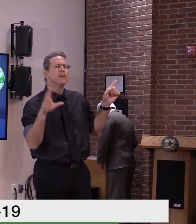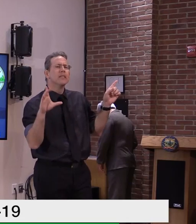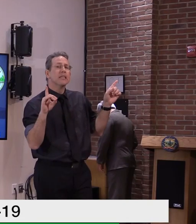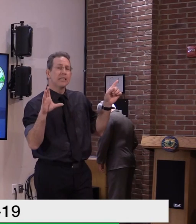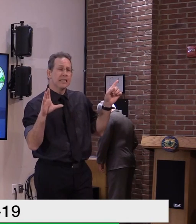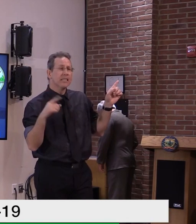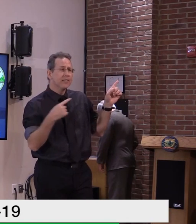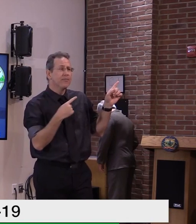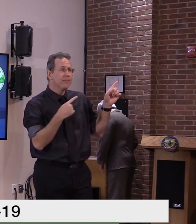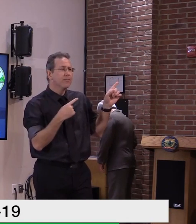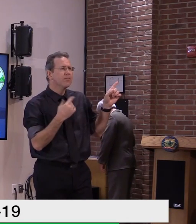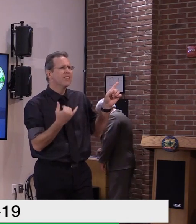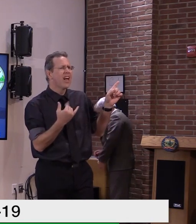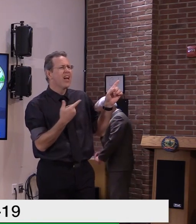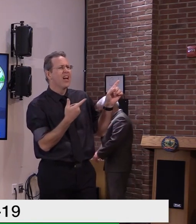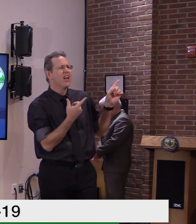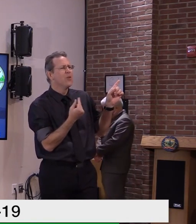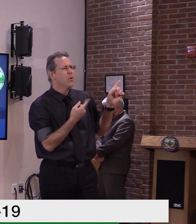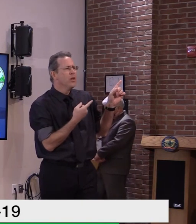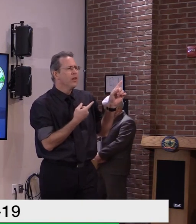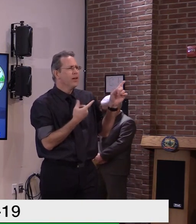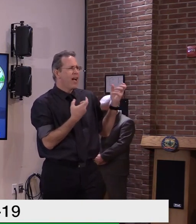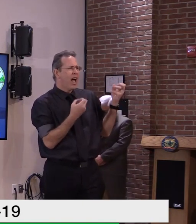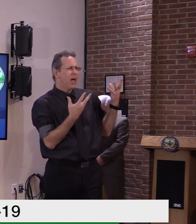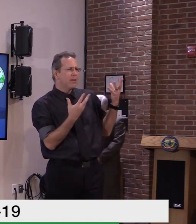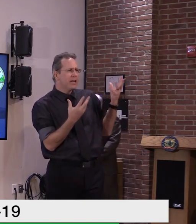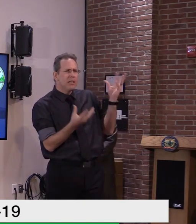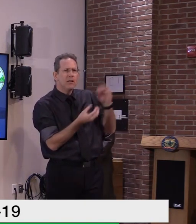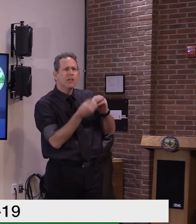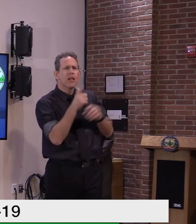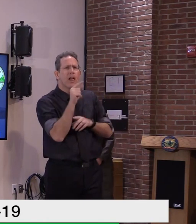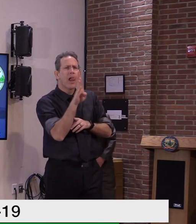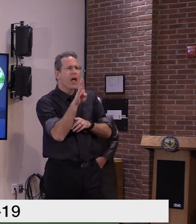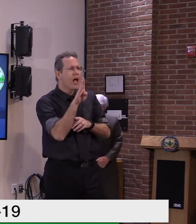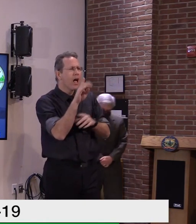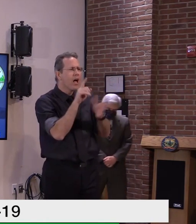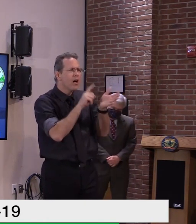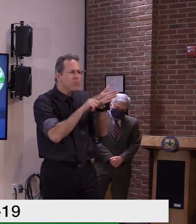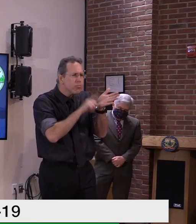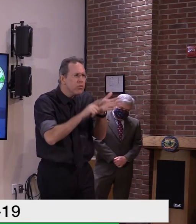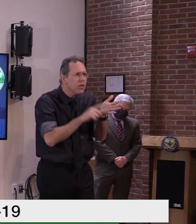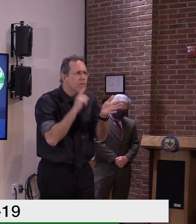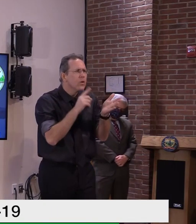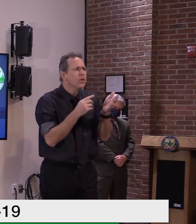for flu at clinical labs is about